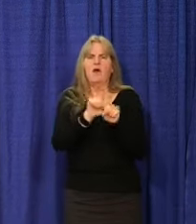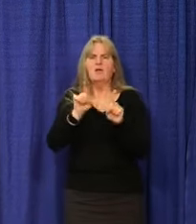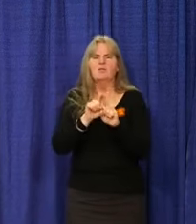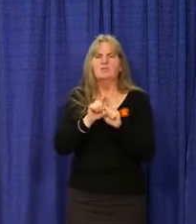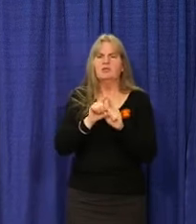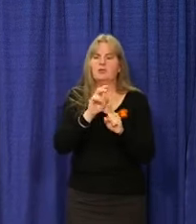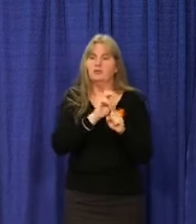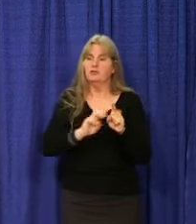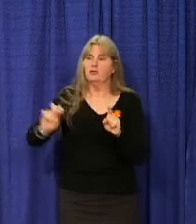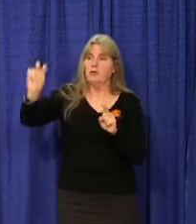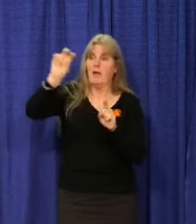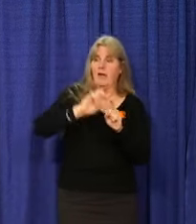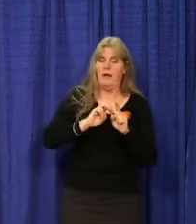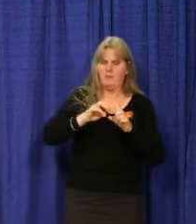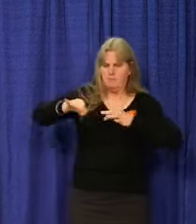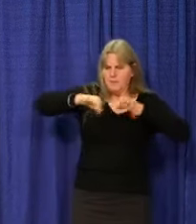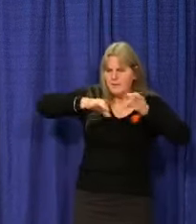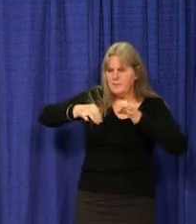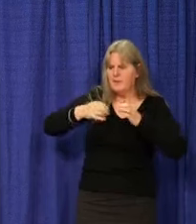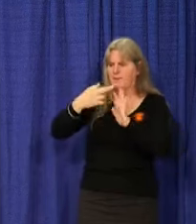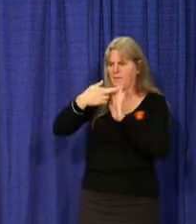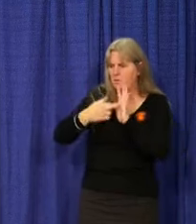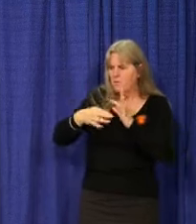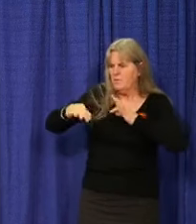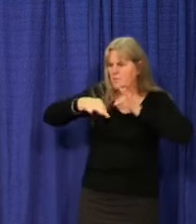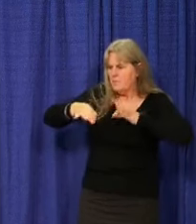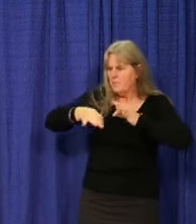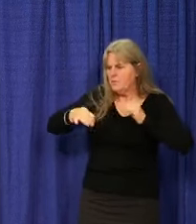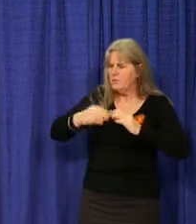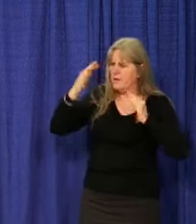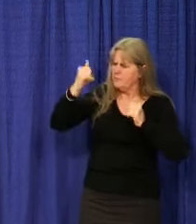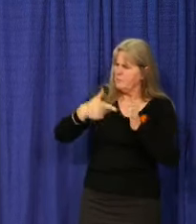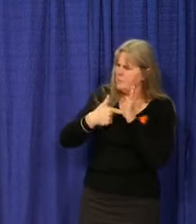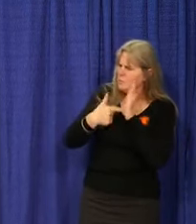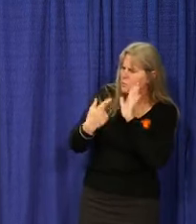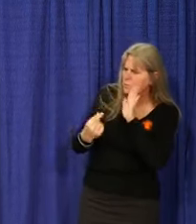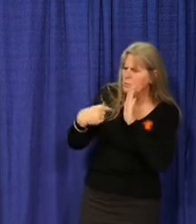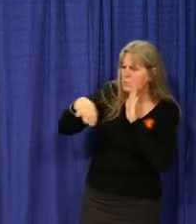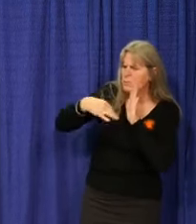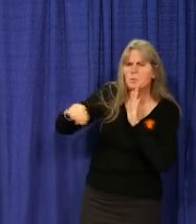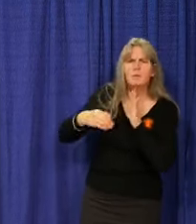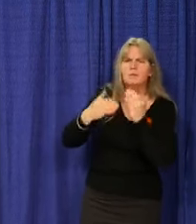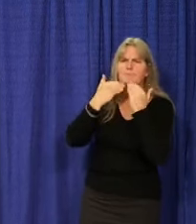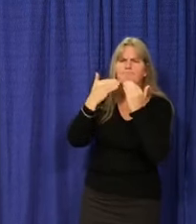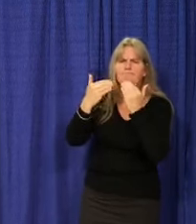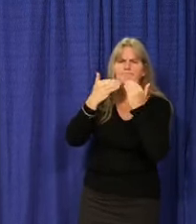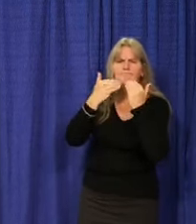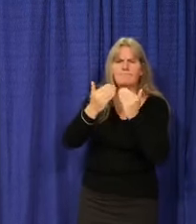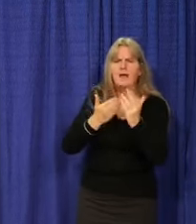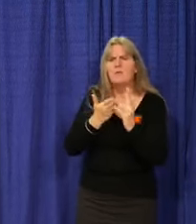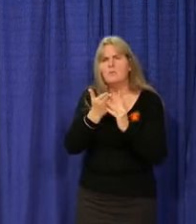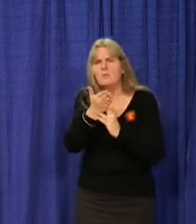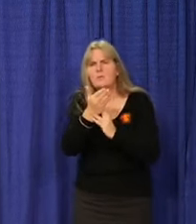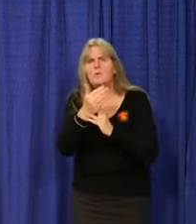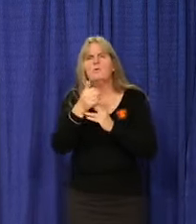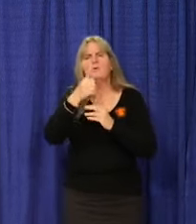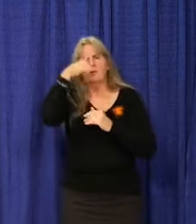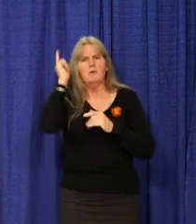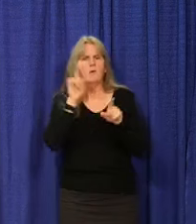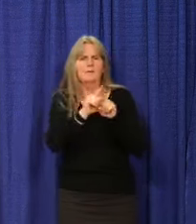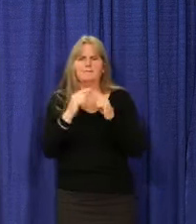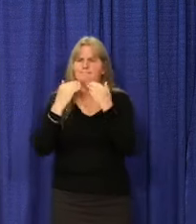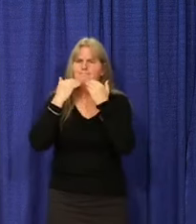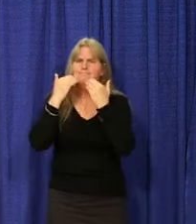of the rules here in the Yukon and the expectations of those entering and transiting through our territory.